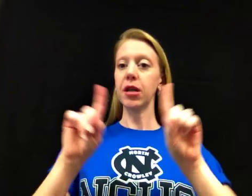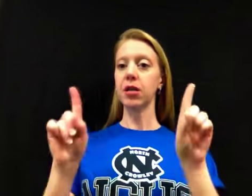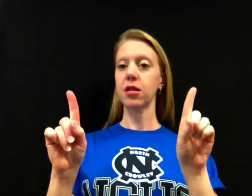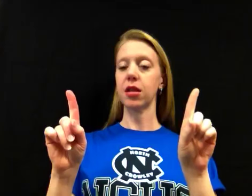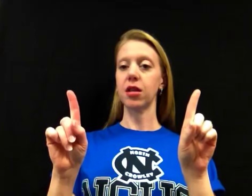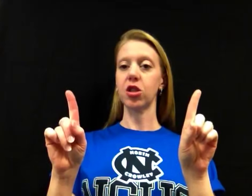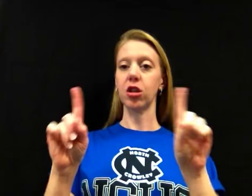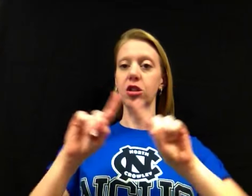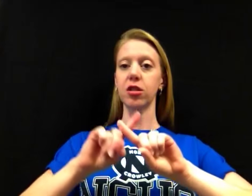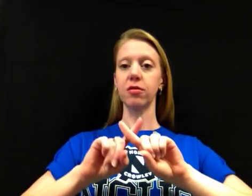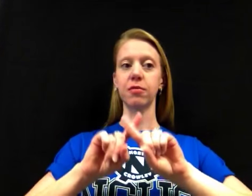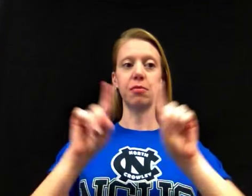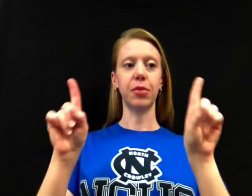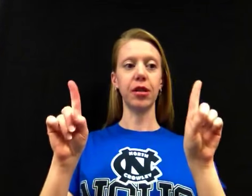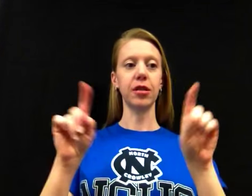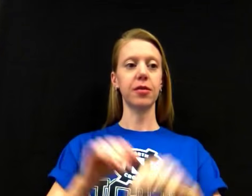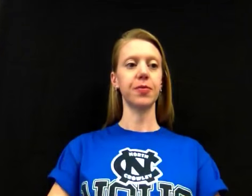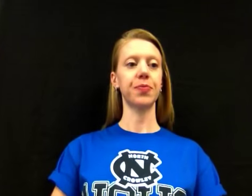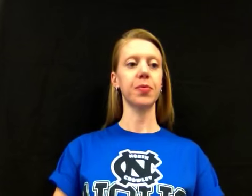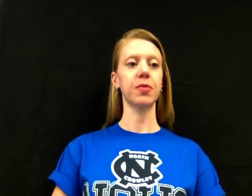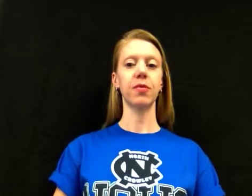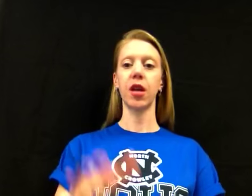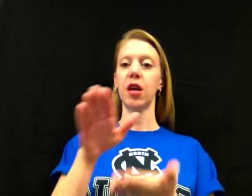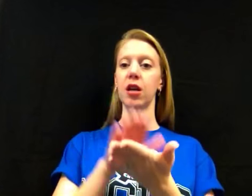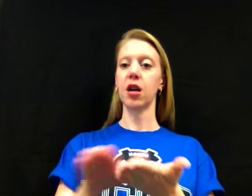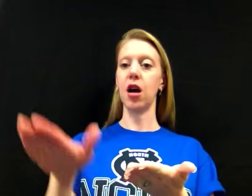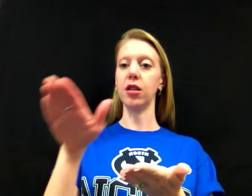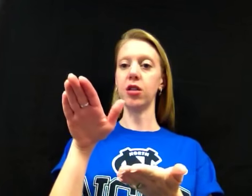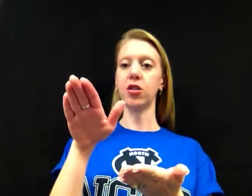But, the conjunction but. College.